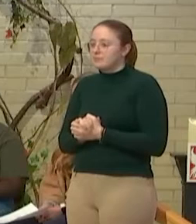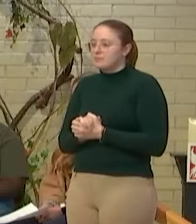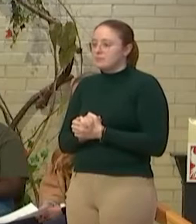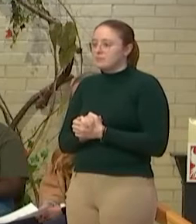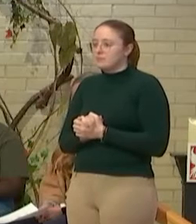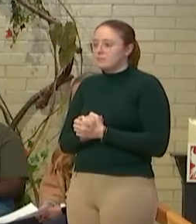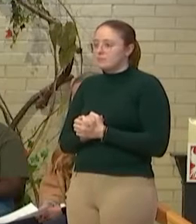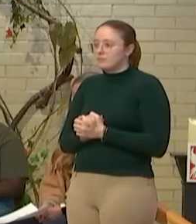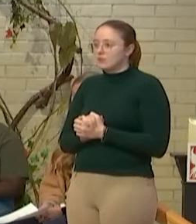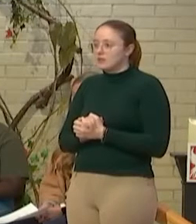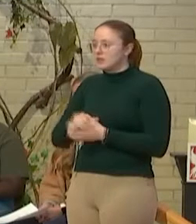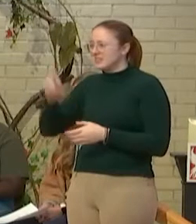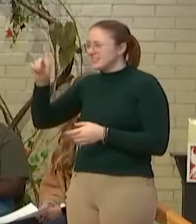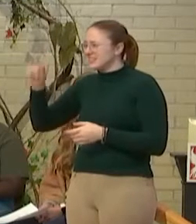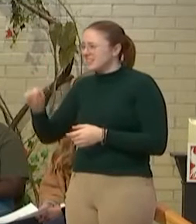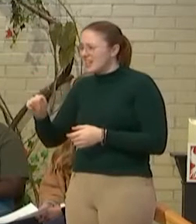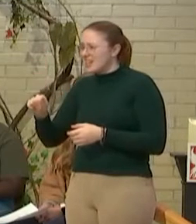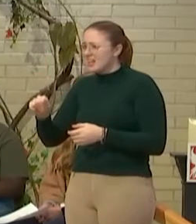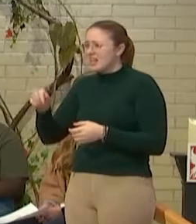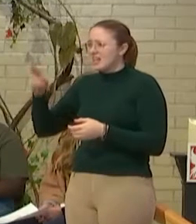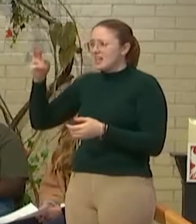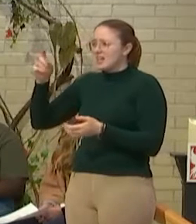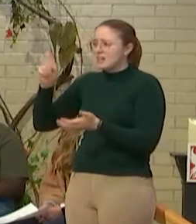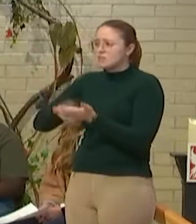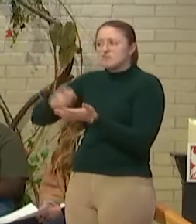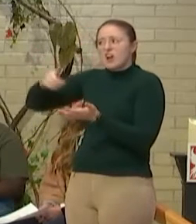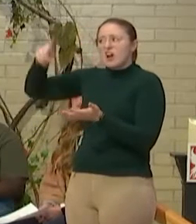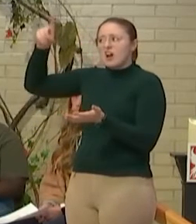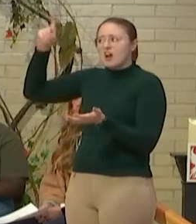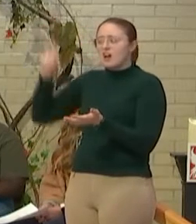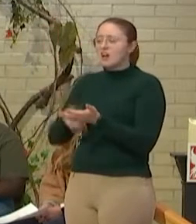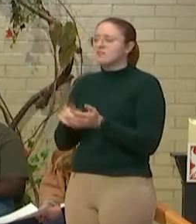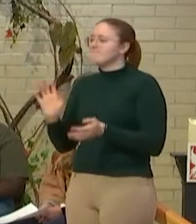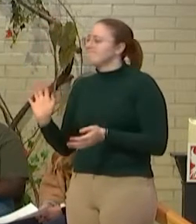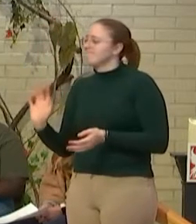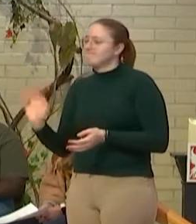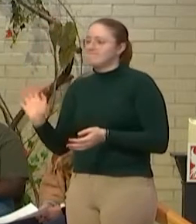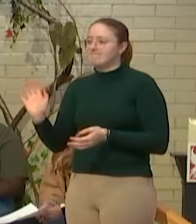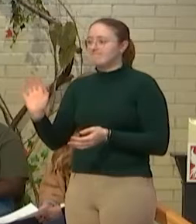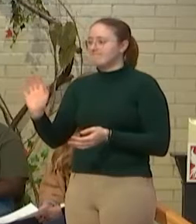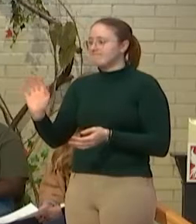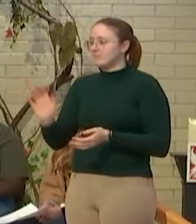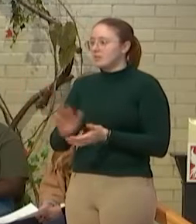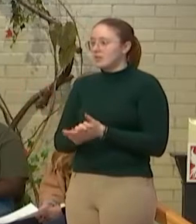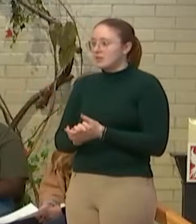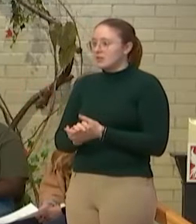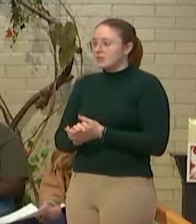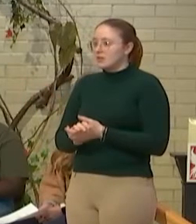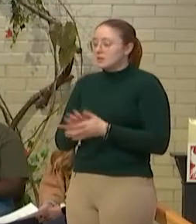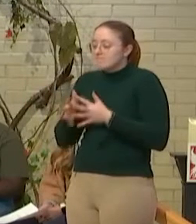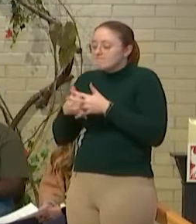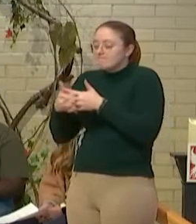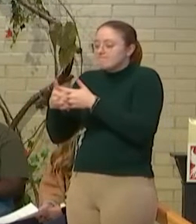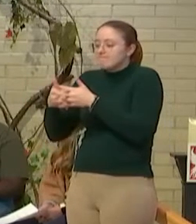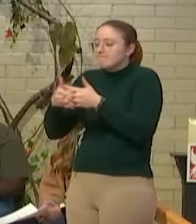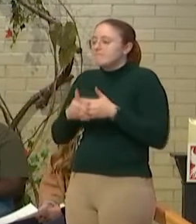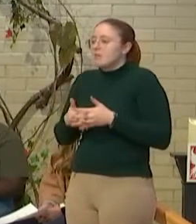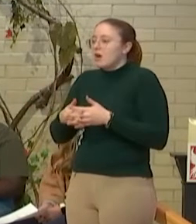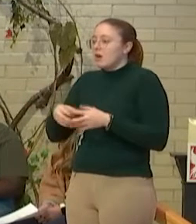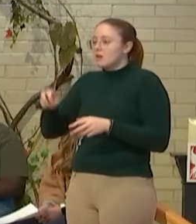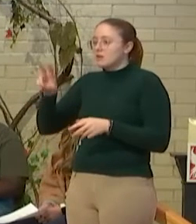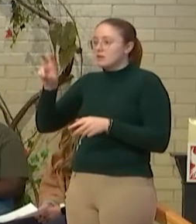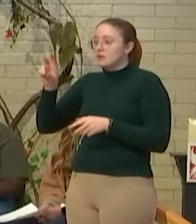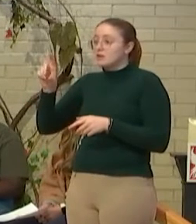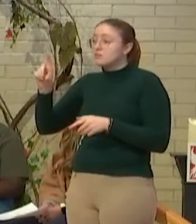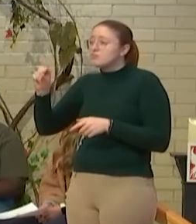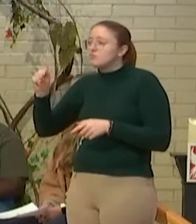might think. Nationwide, 20% of college students have disabilities. And there are lots